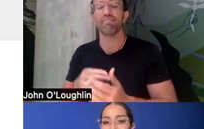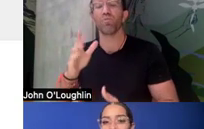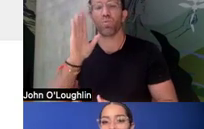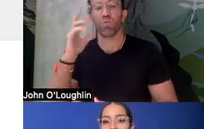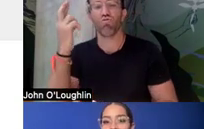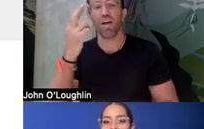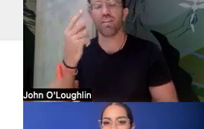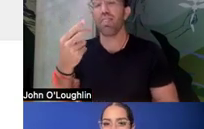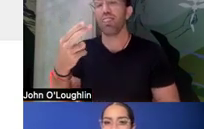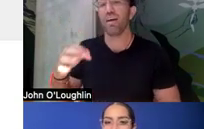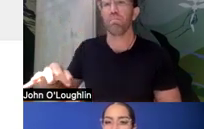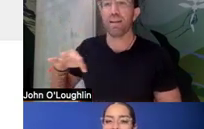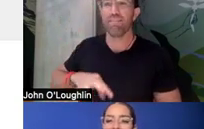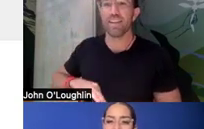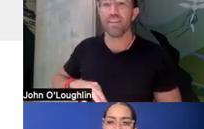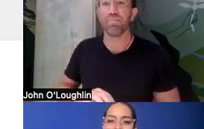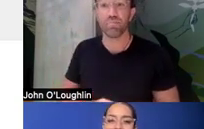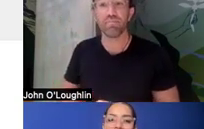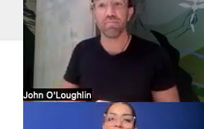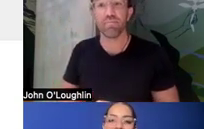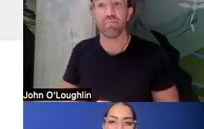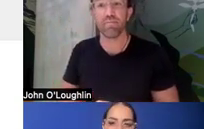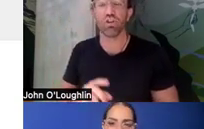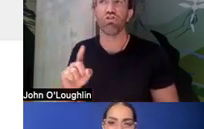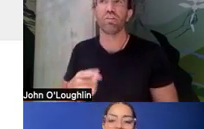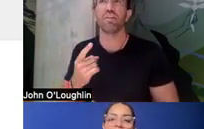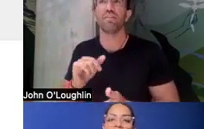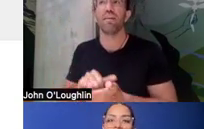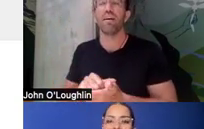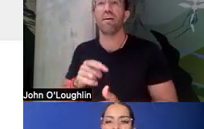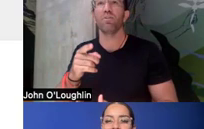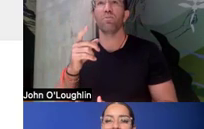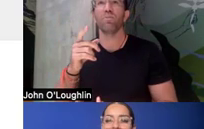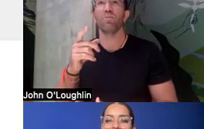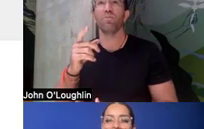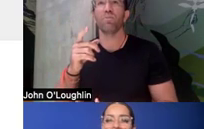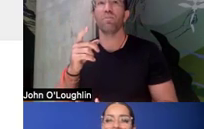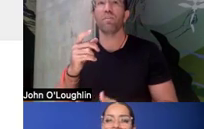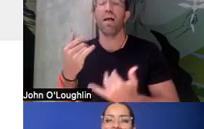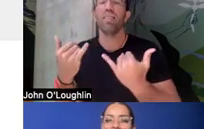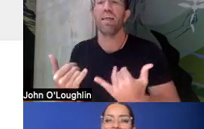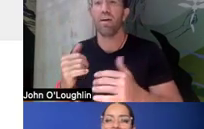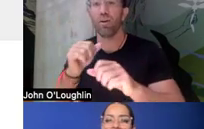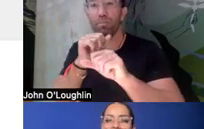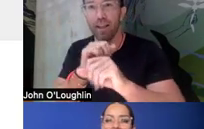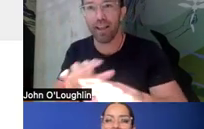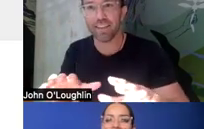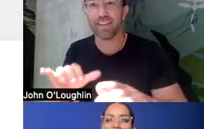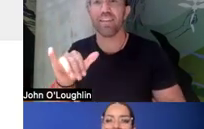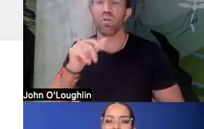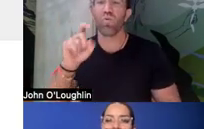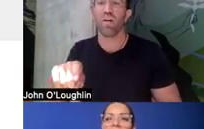more work, yes, but you will realize the benefits of it all. It's just that